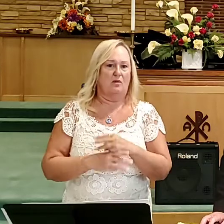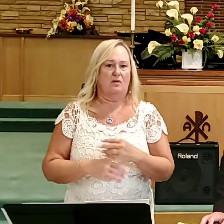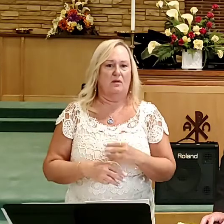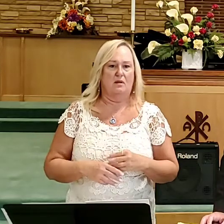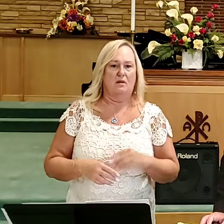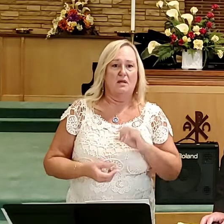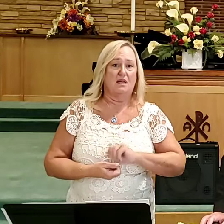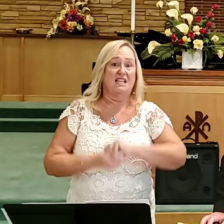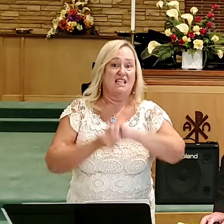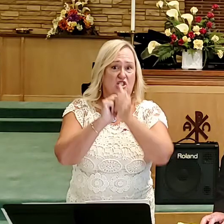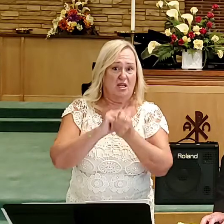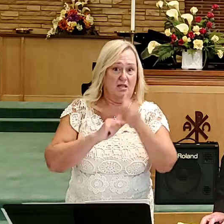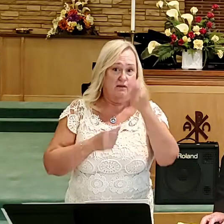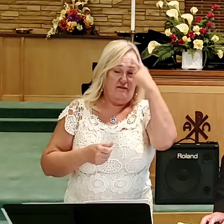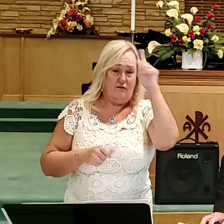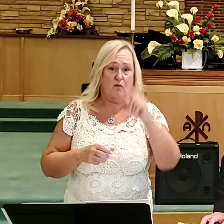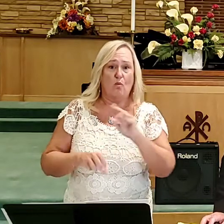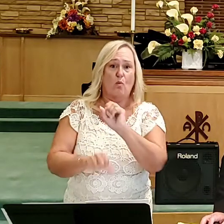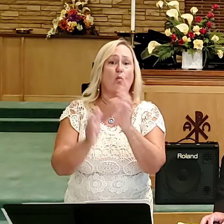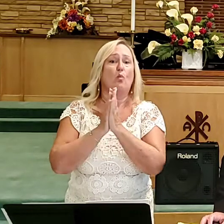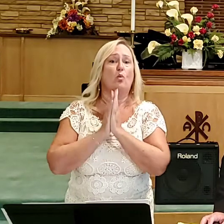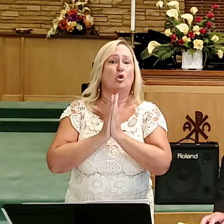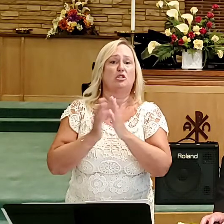in exchange for worshiping Satan.